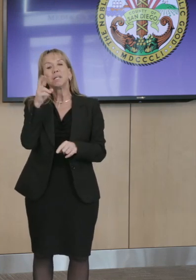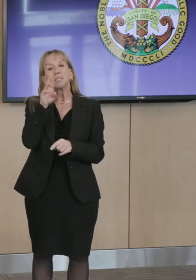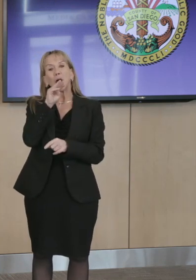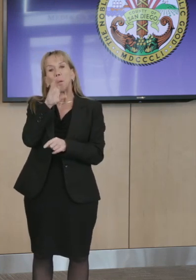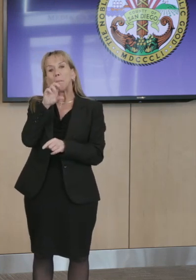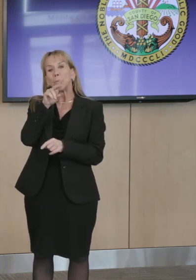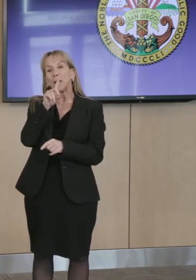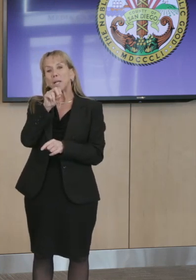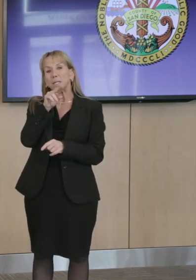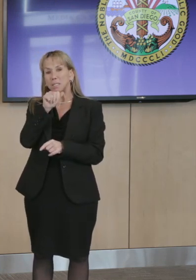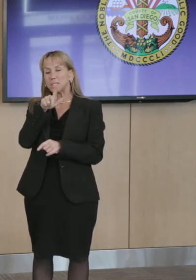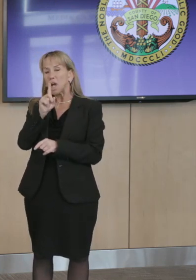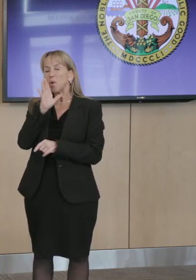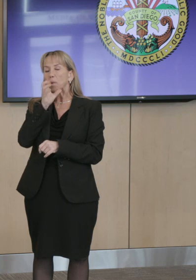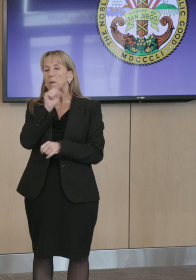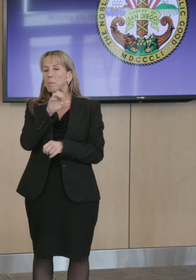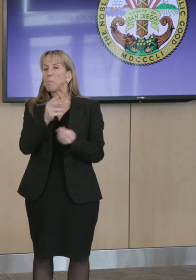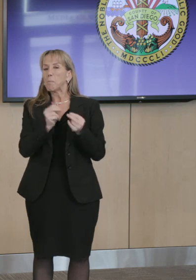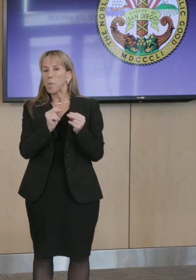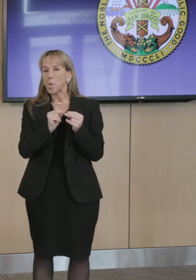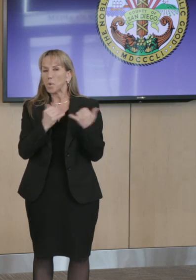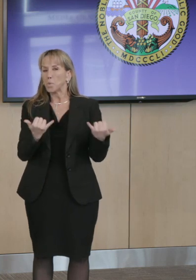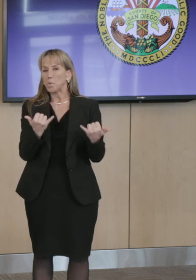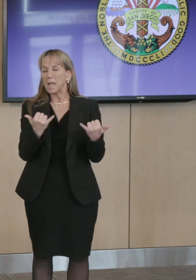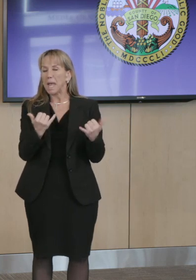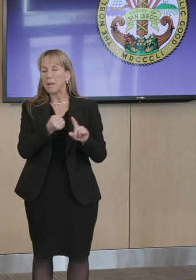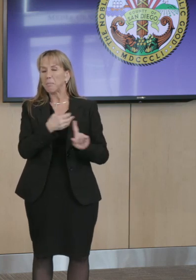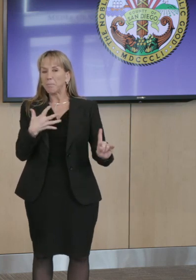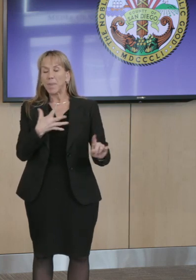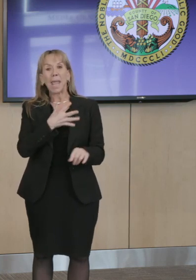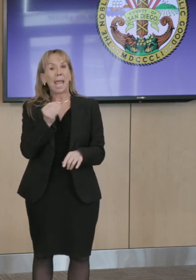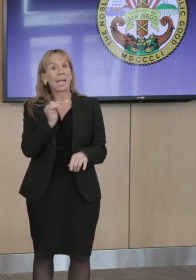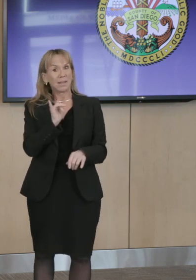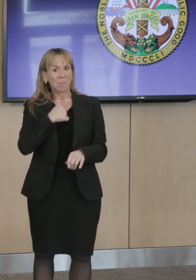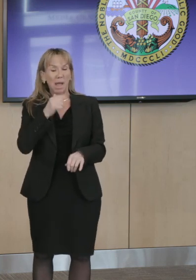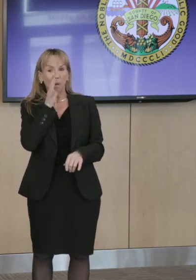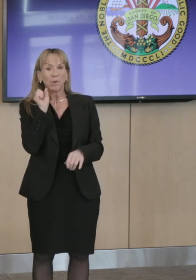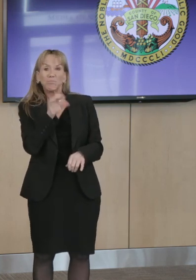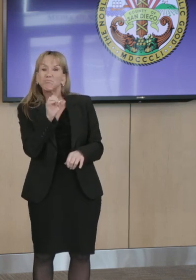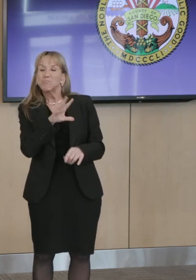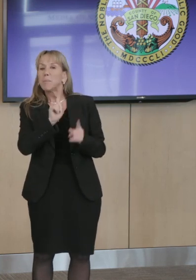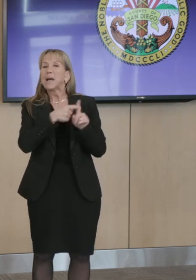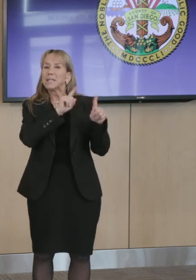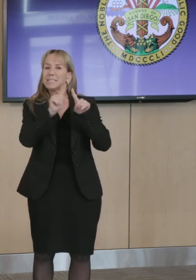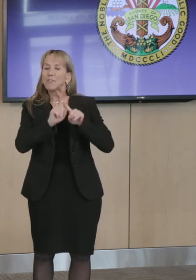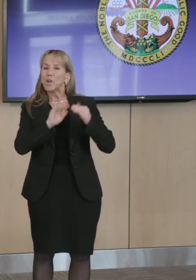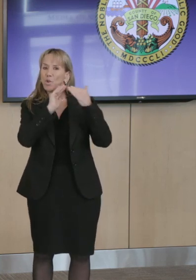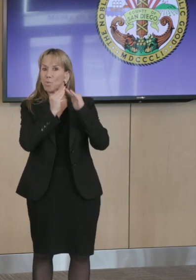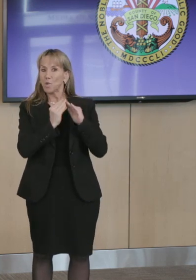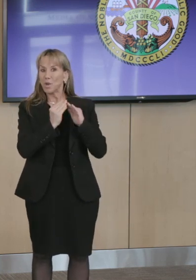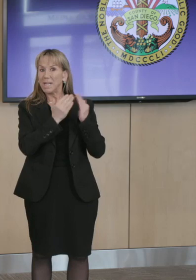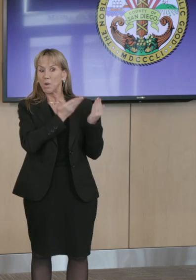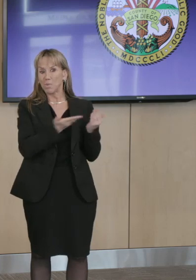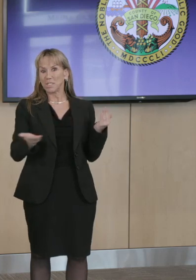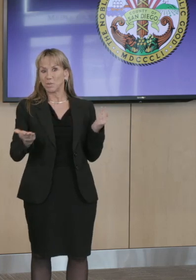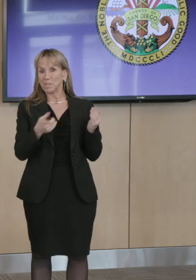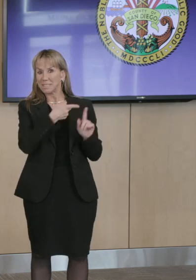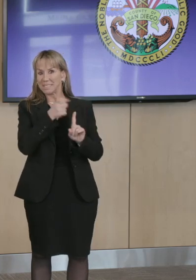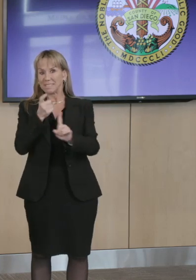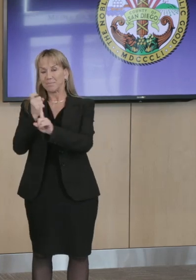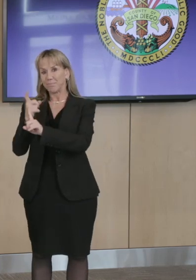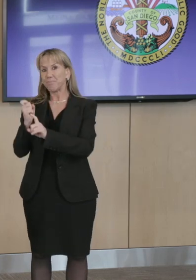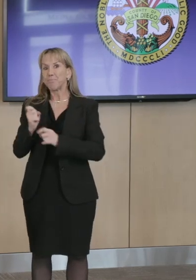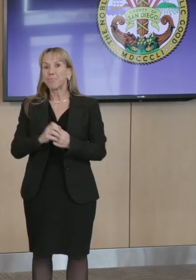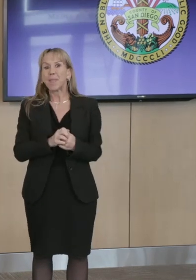community resources and what people can do to help us through this crisis. Let's get right to it, and I'll call up first Supervisor